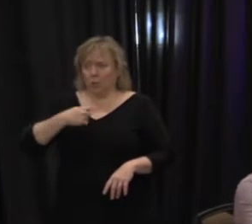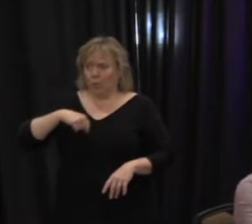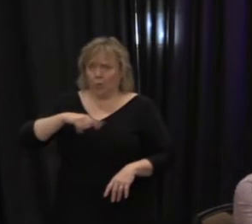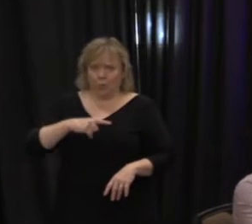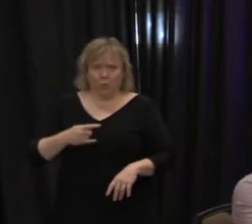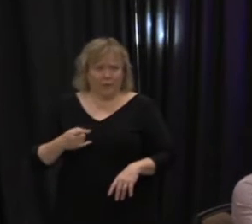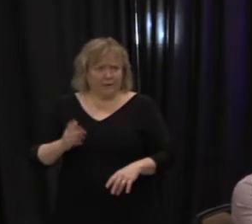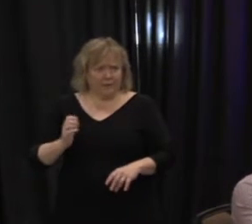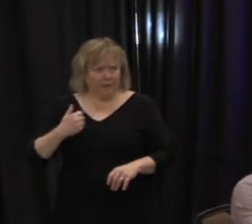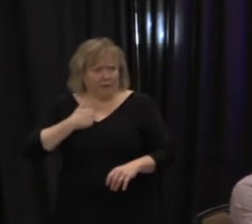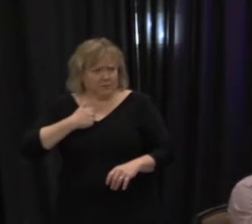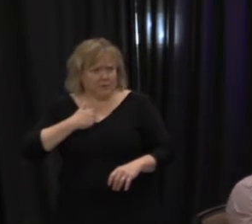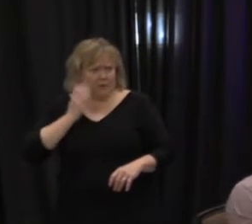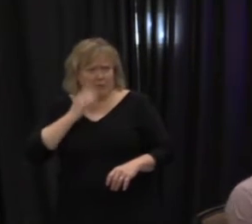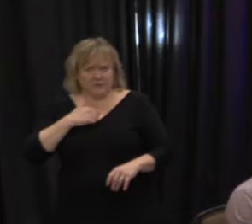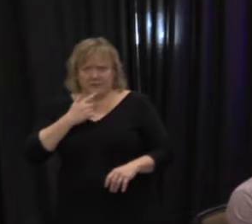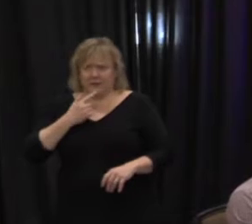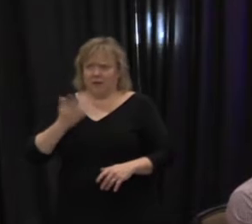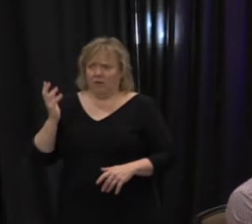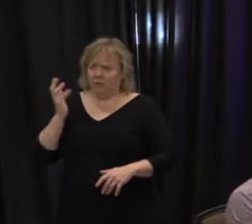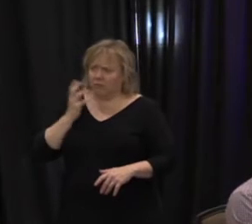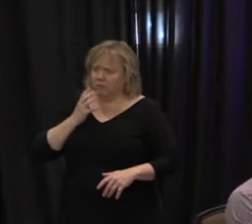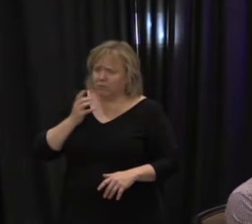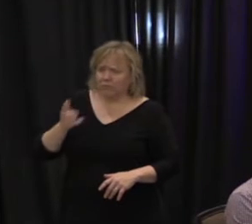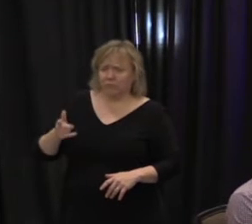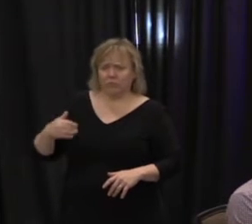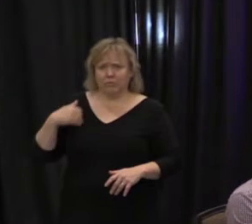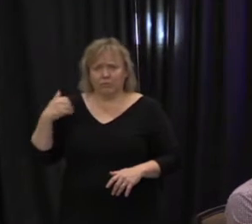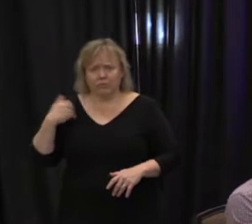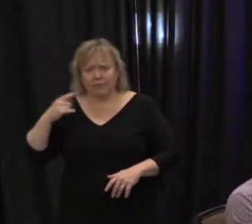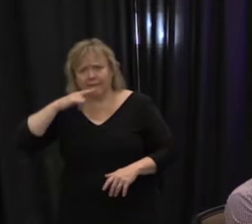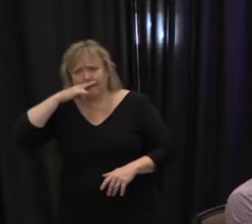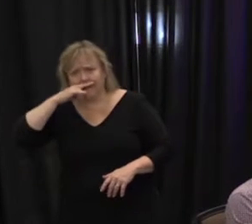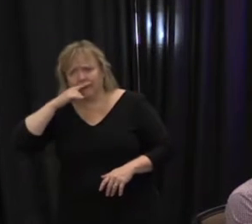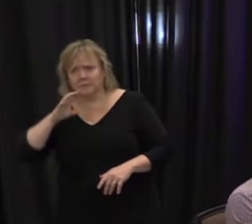be sympathetic to the plight of those kids. So